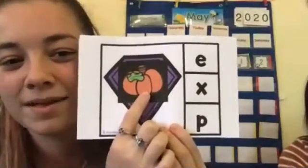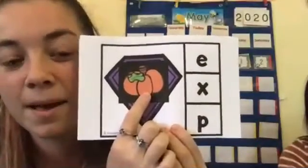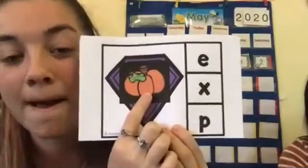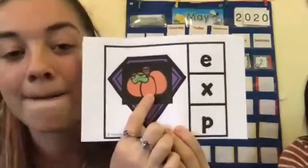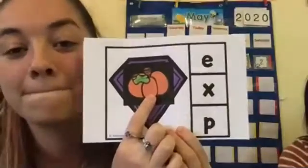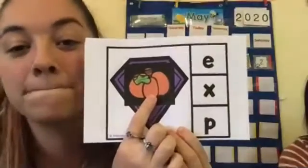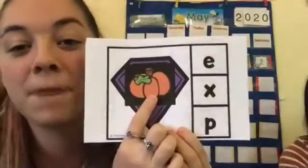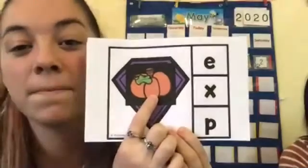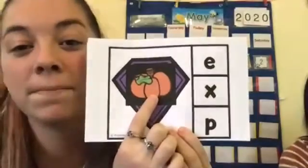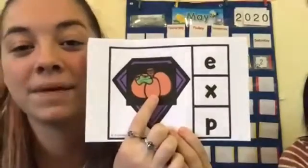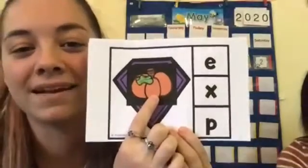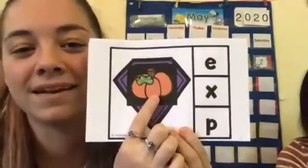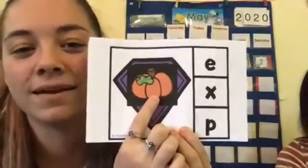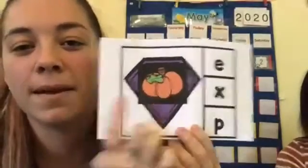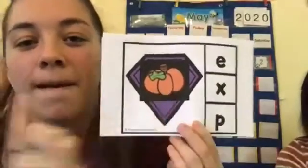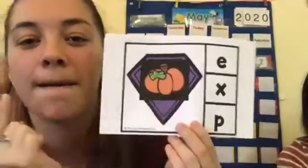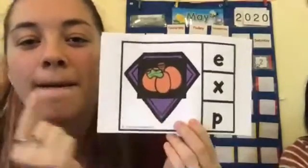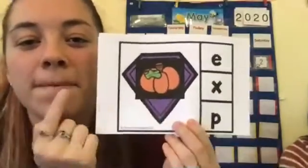A pumpkin. Pumpkin.